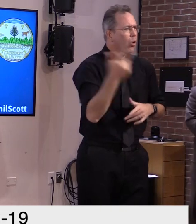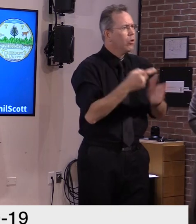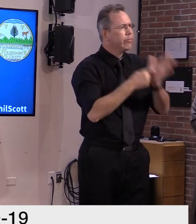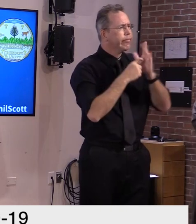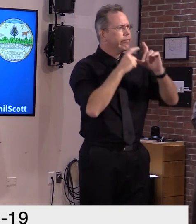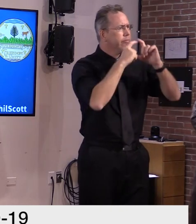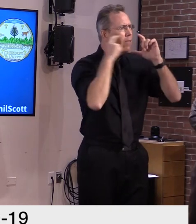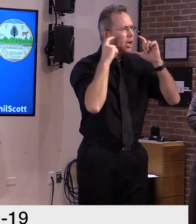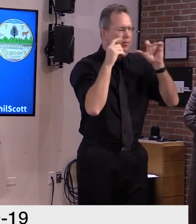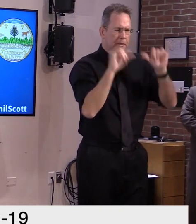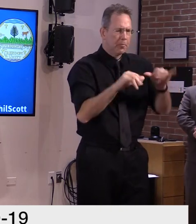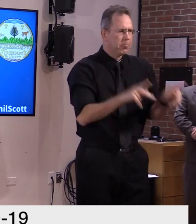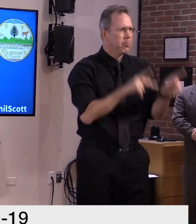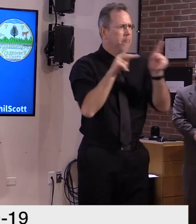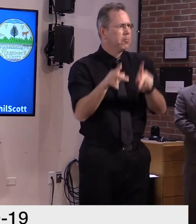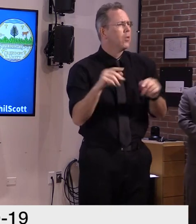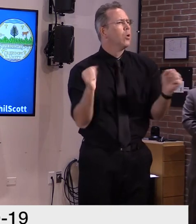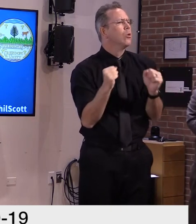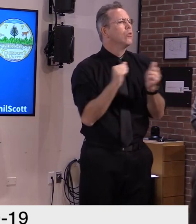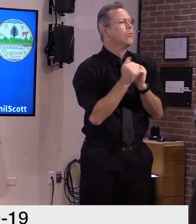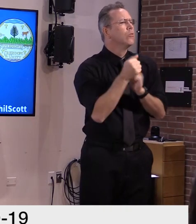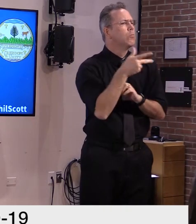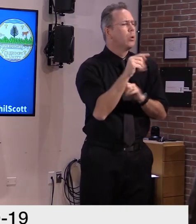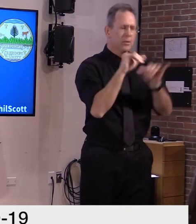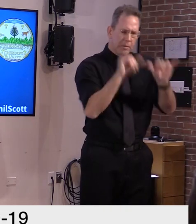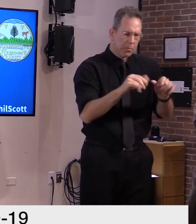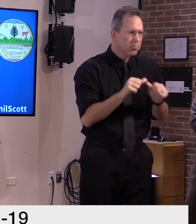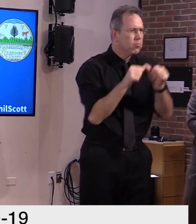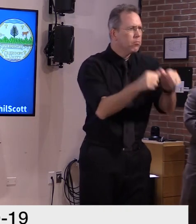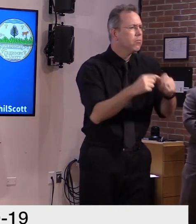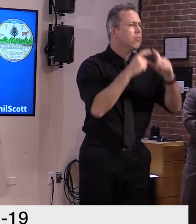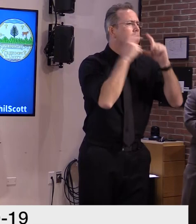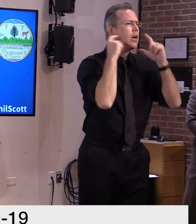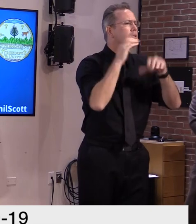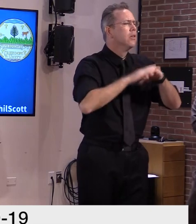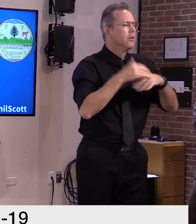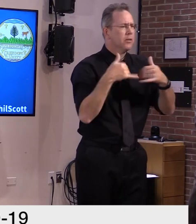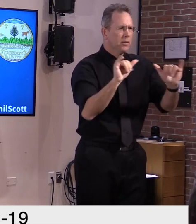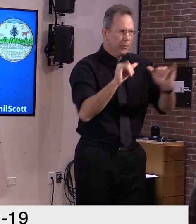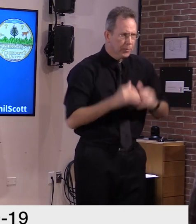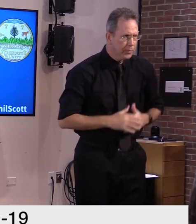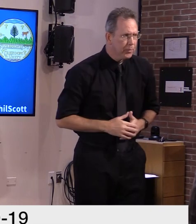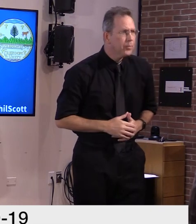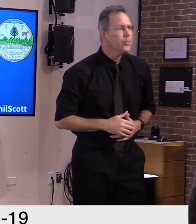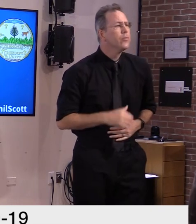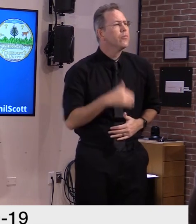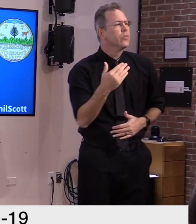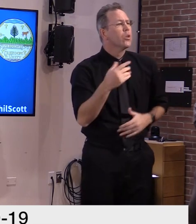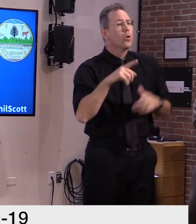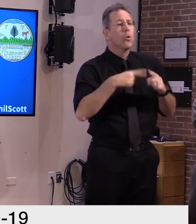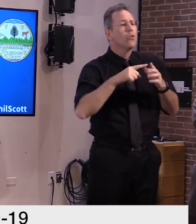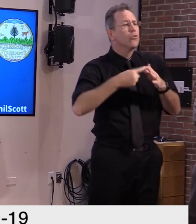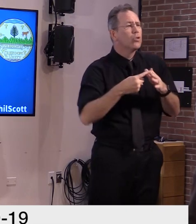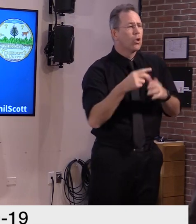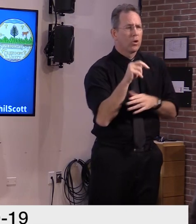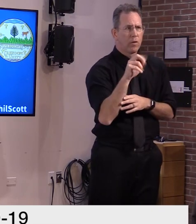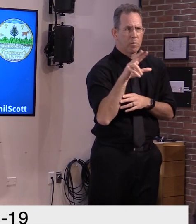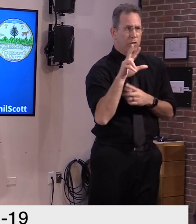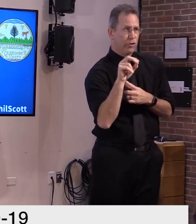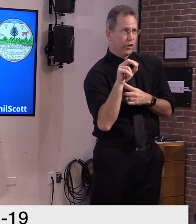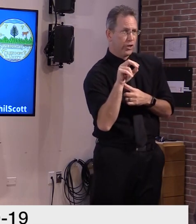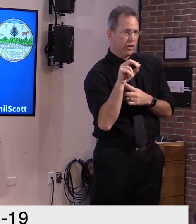guidance establishes that winter sports practices may begin on or after November 30th, and that teams may initiate interscholastic